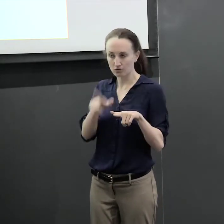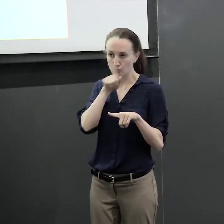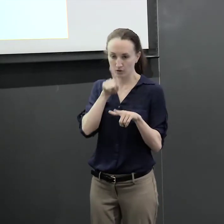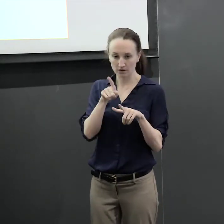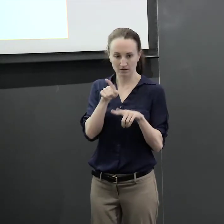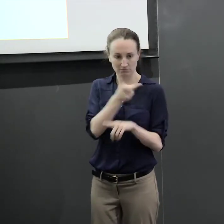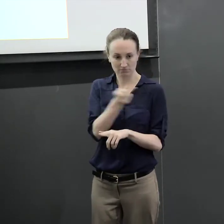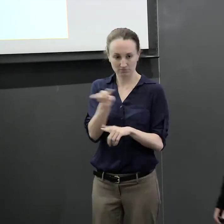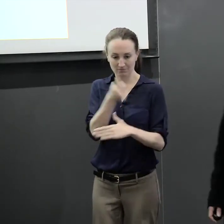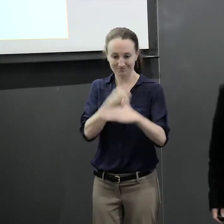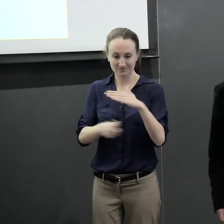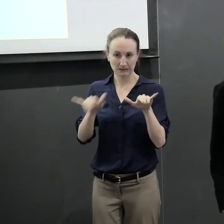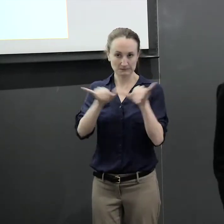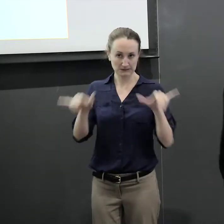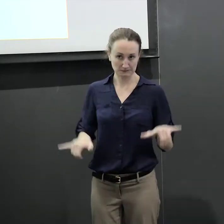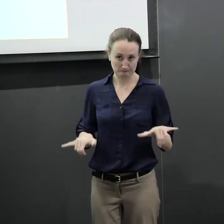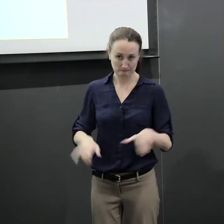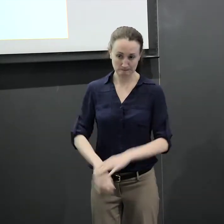thing.